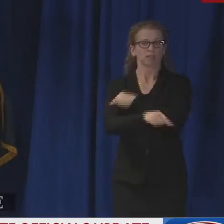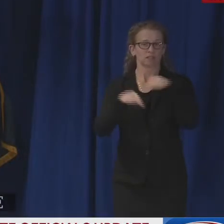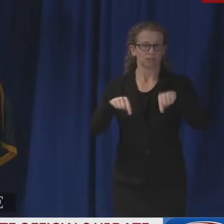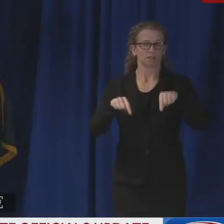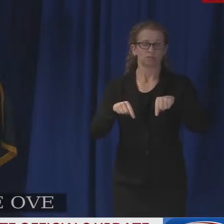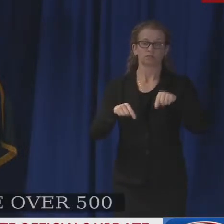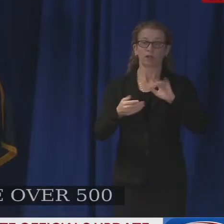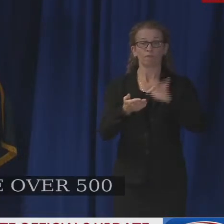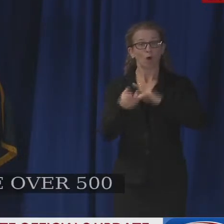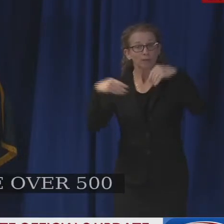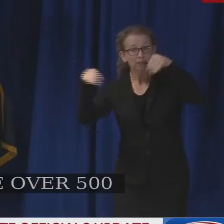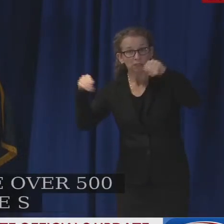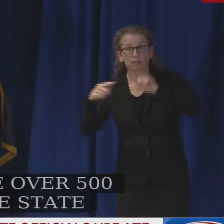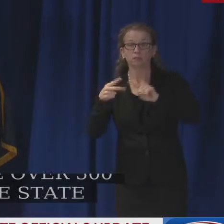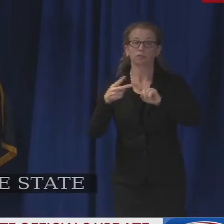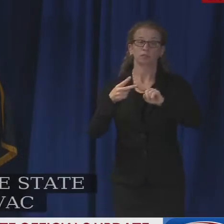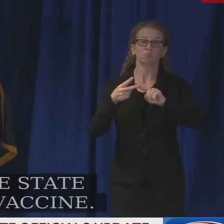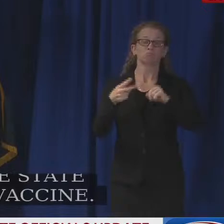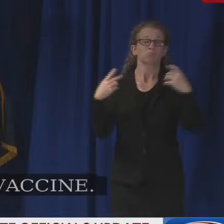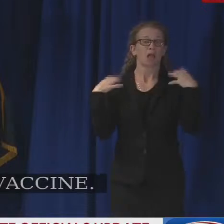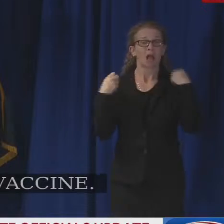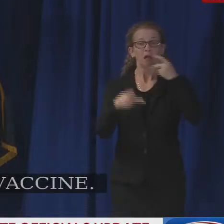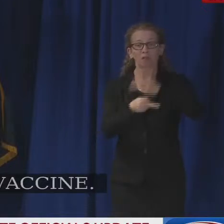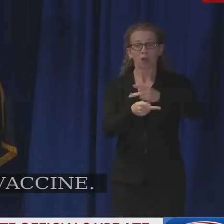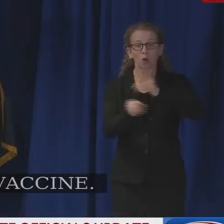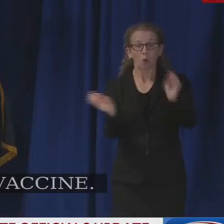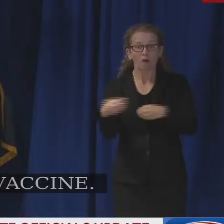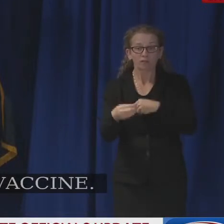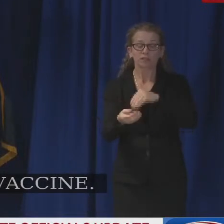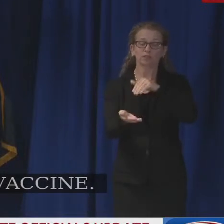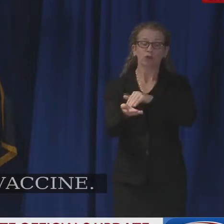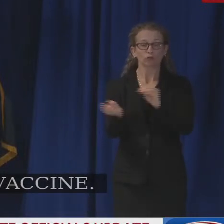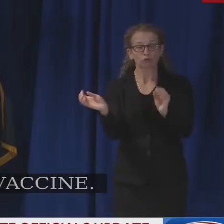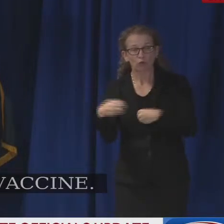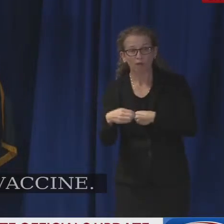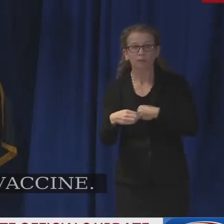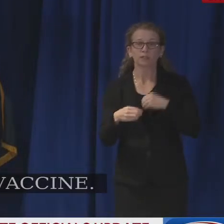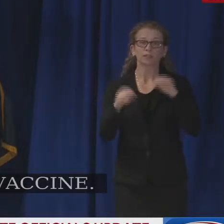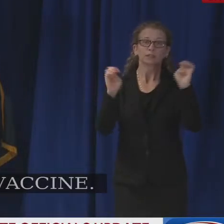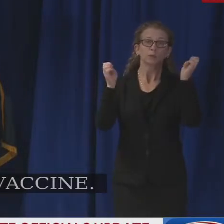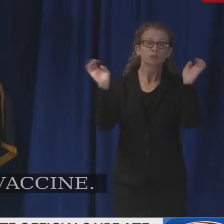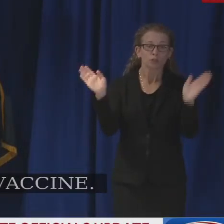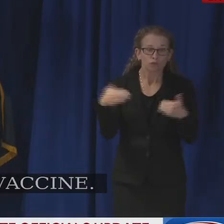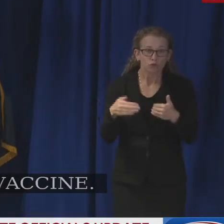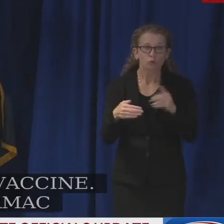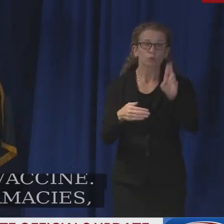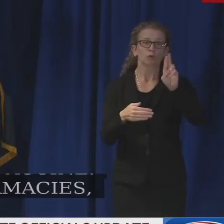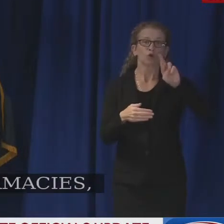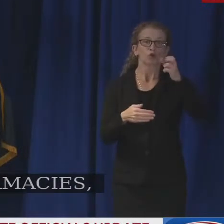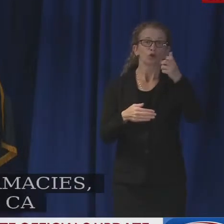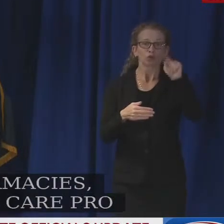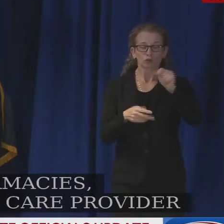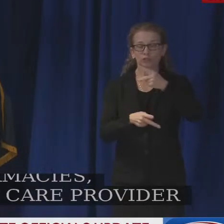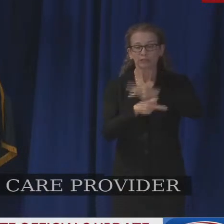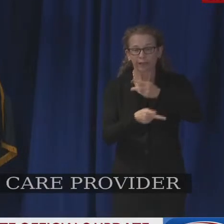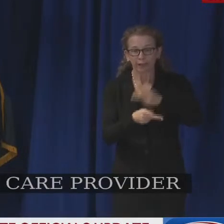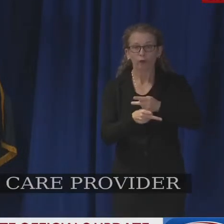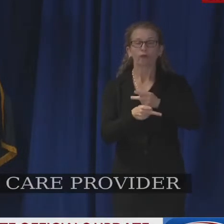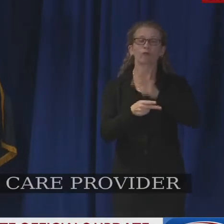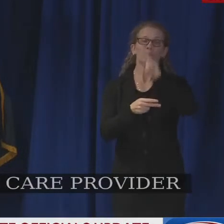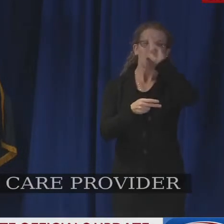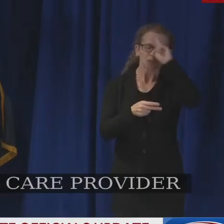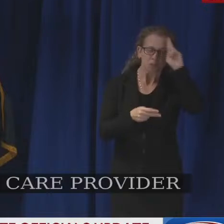includes our pharmacies, outpatient healthcare provider offices, urgent care locations, hospitals, and our mobile vaccine